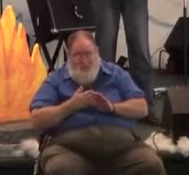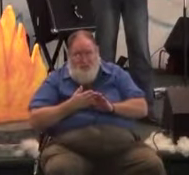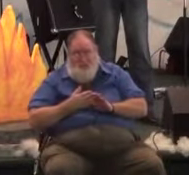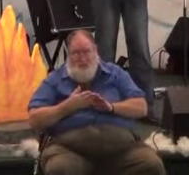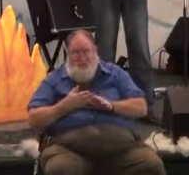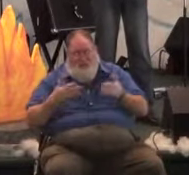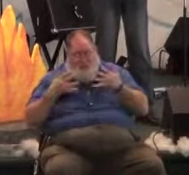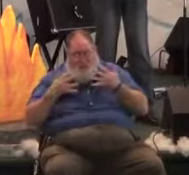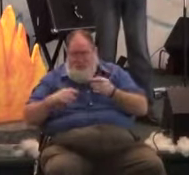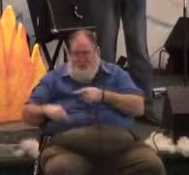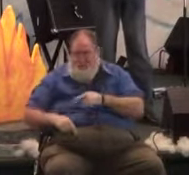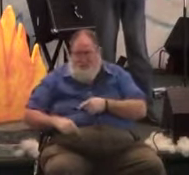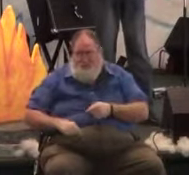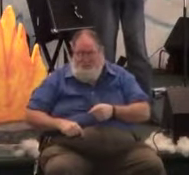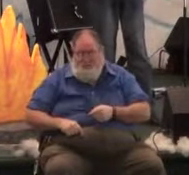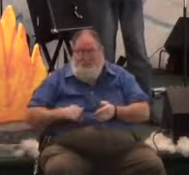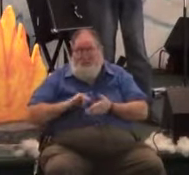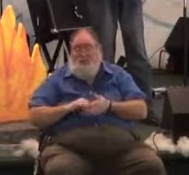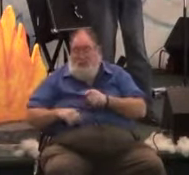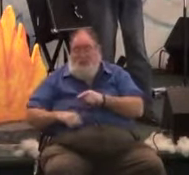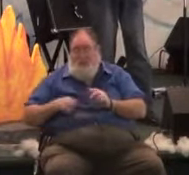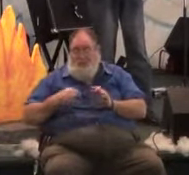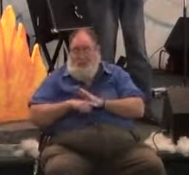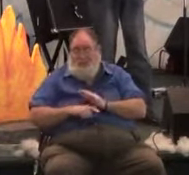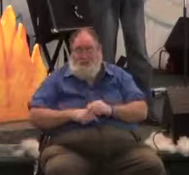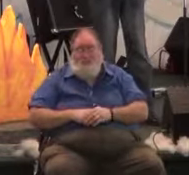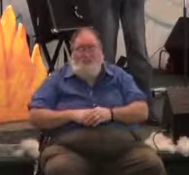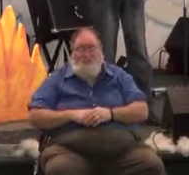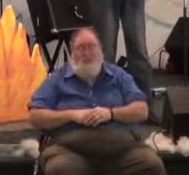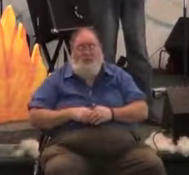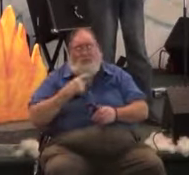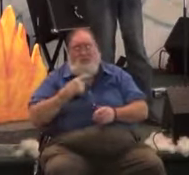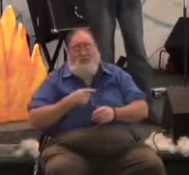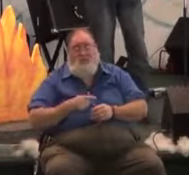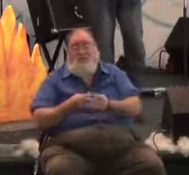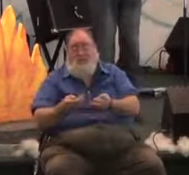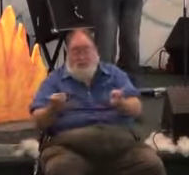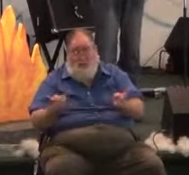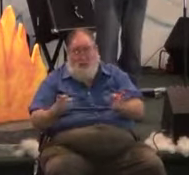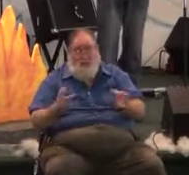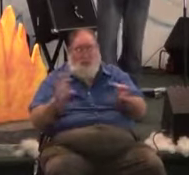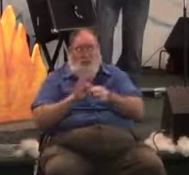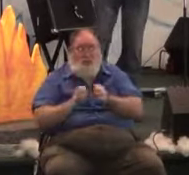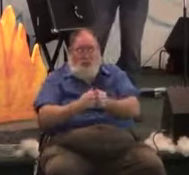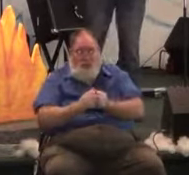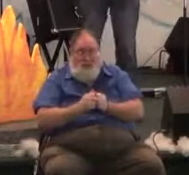wrong. So it's amazing. It said they now joined together and sought an audience with